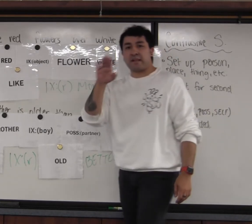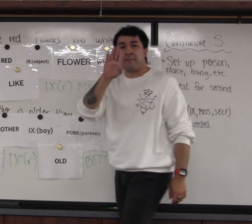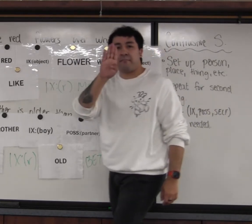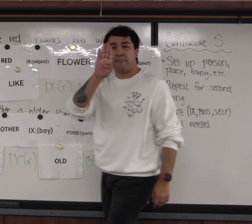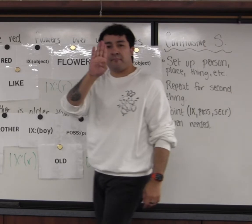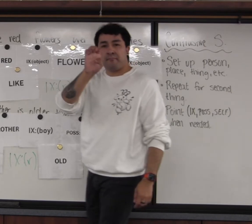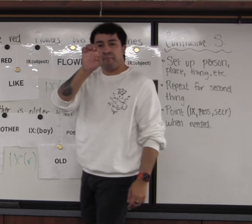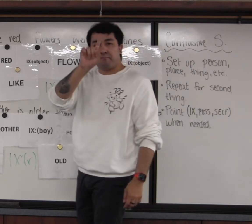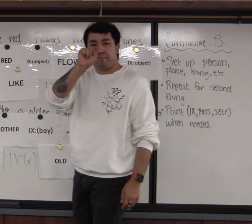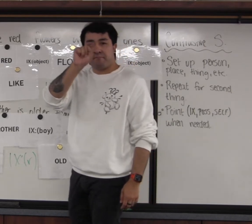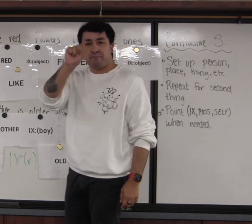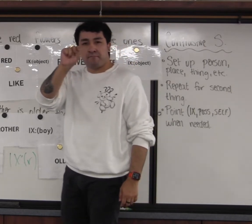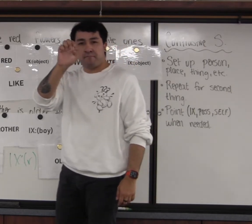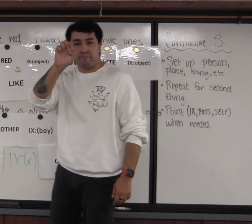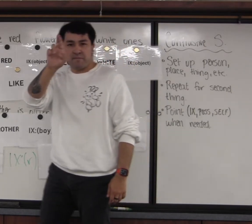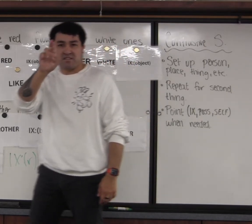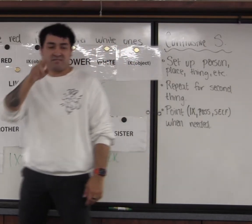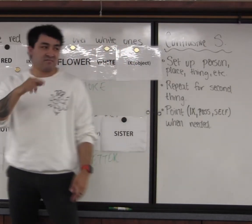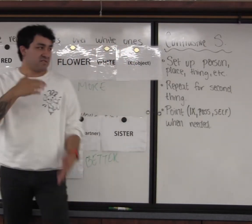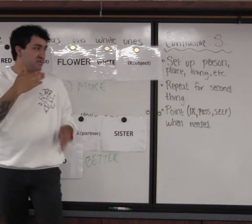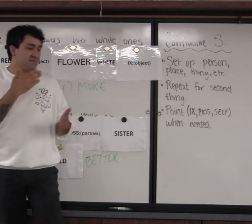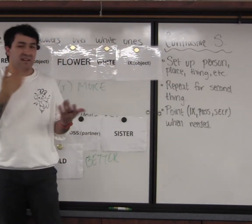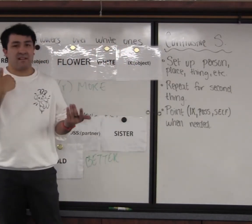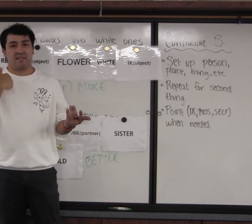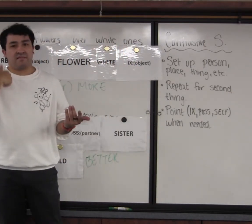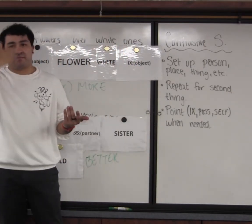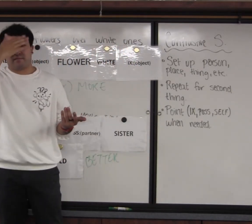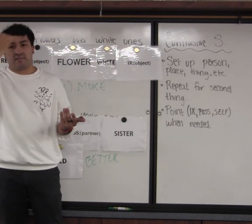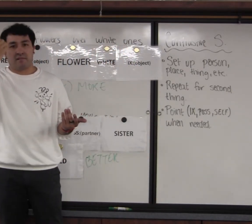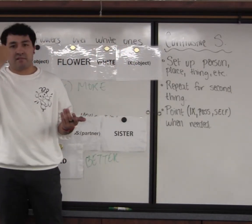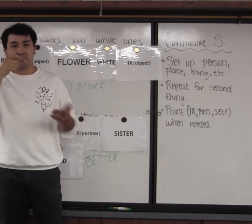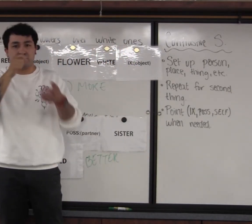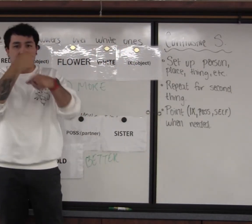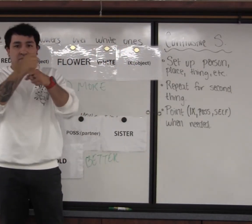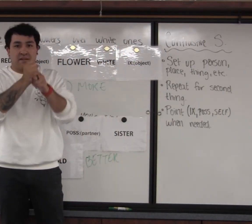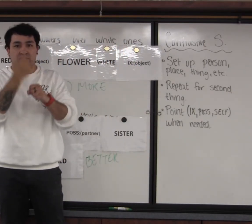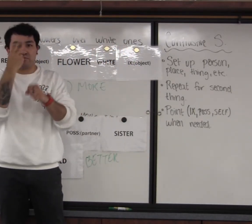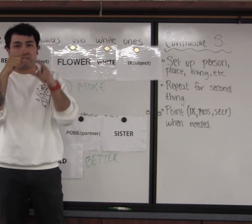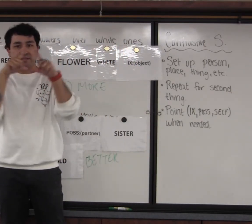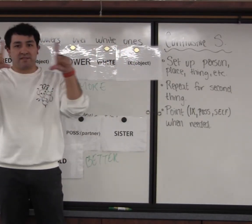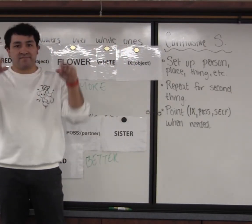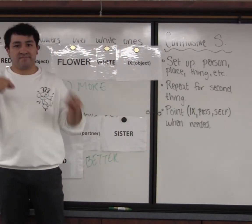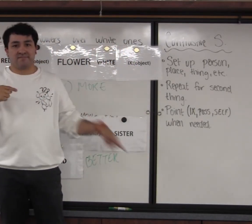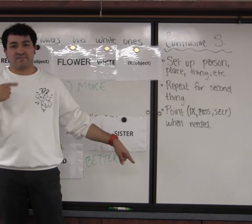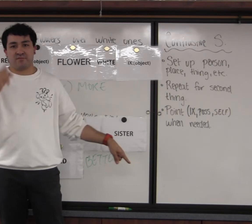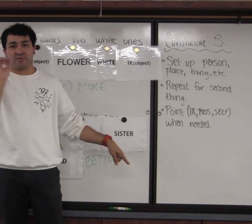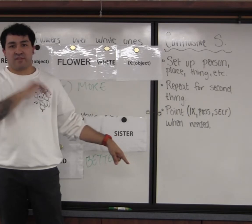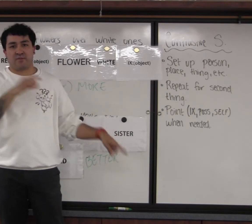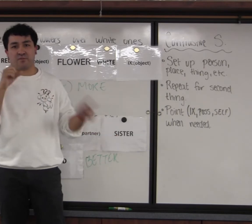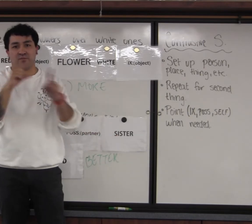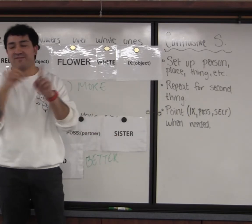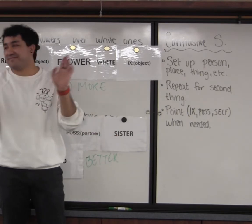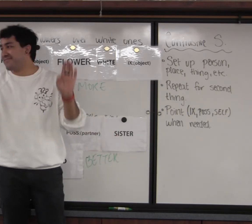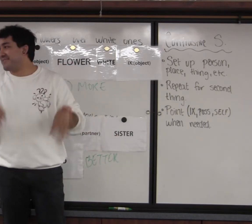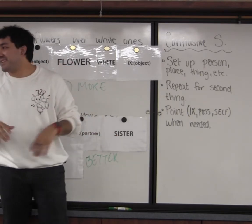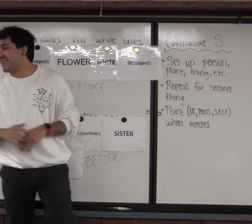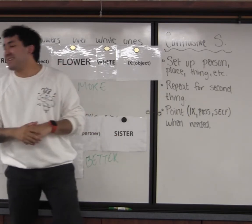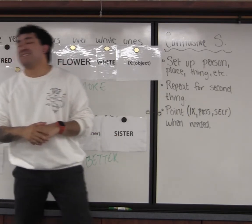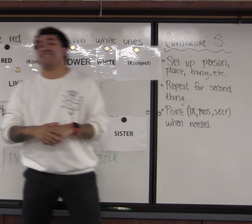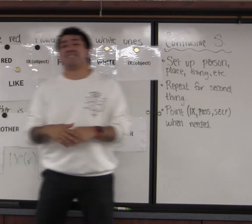older, old, better, right? Better combined with old becomes older. I don't have a sign for better, so yeah, whatever.